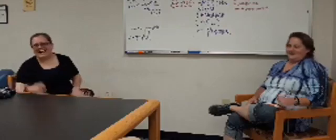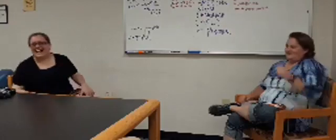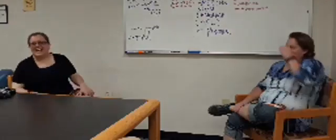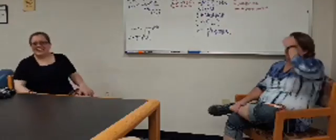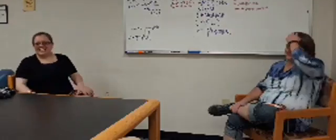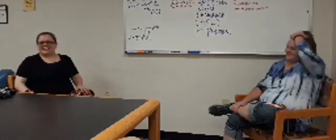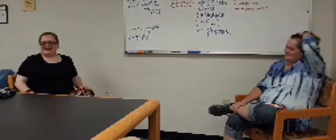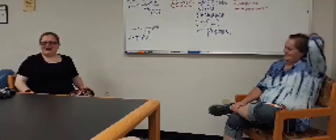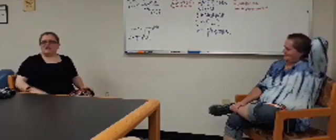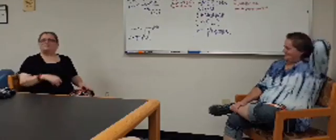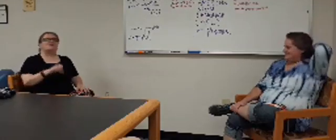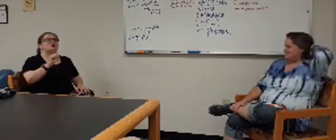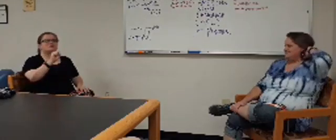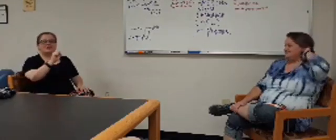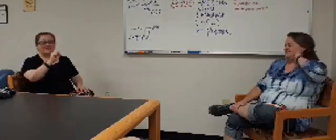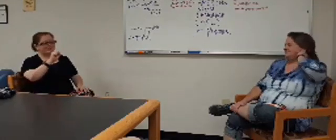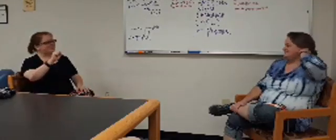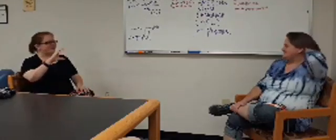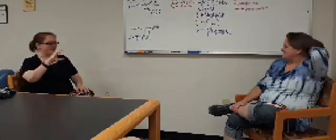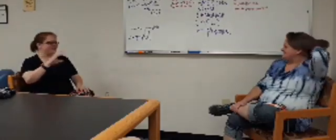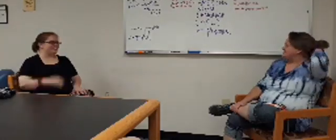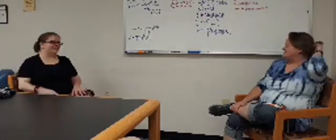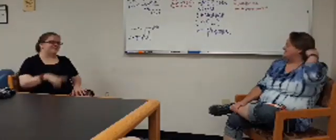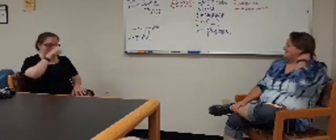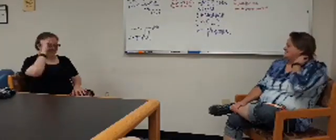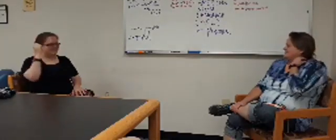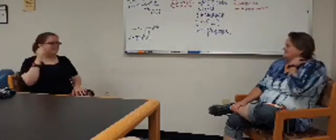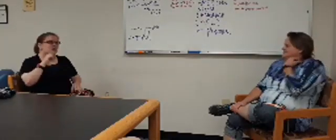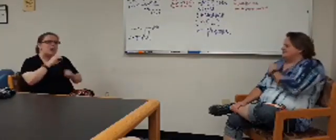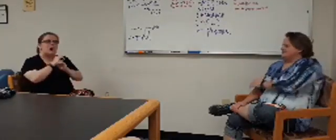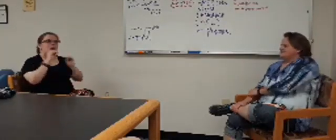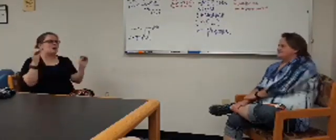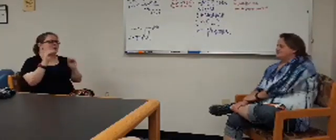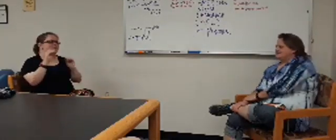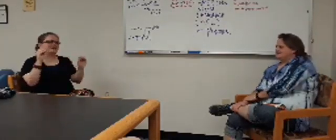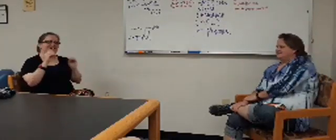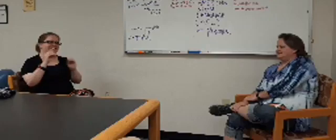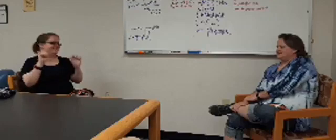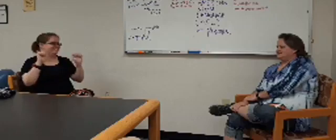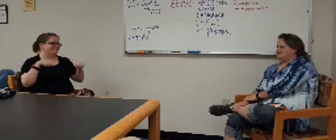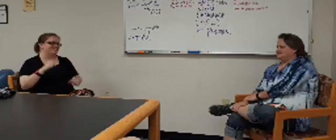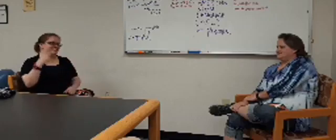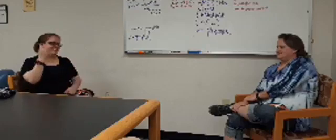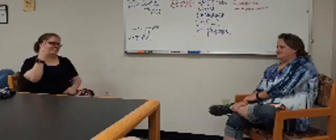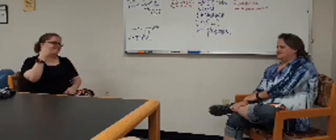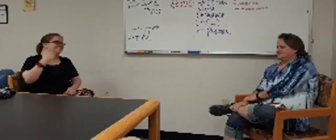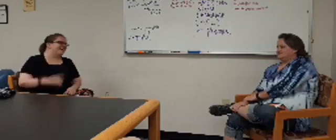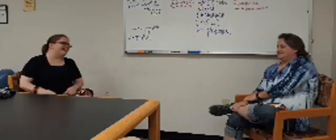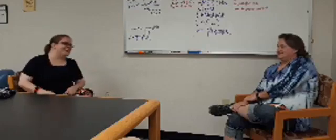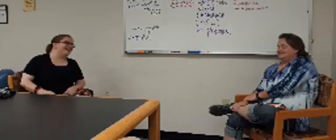South Carolina. South Carolina, because nobody can understand.